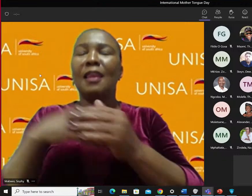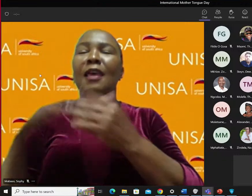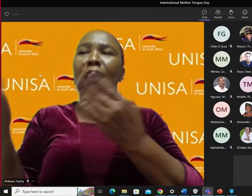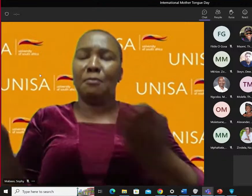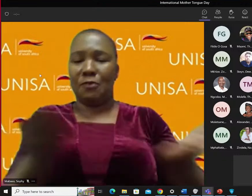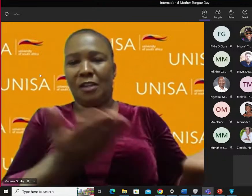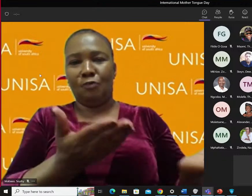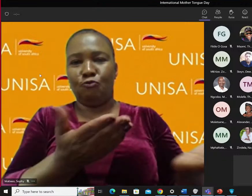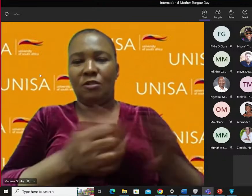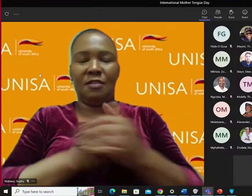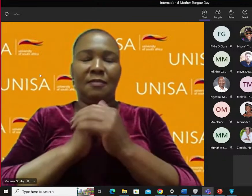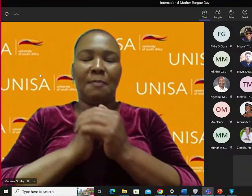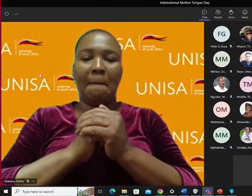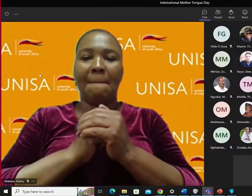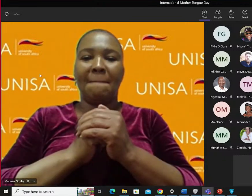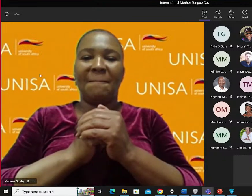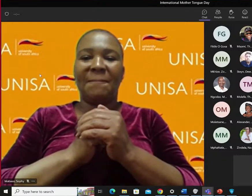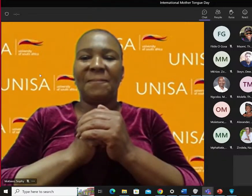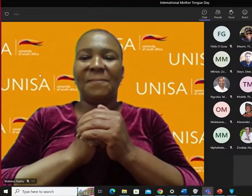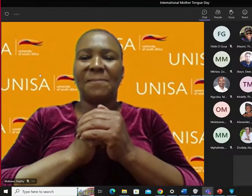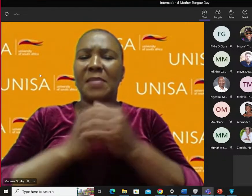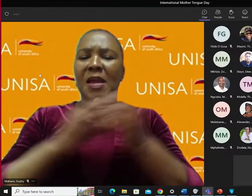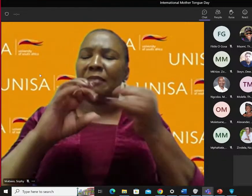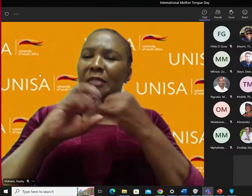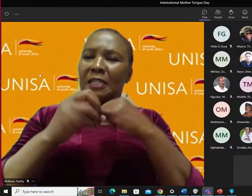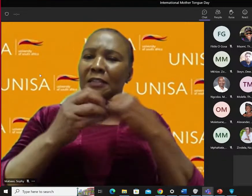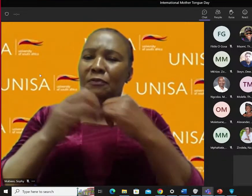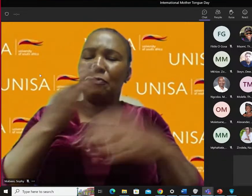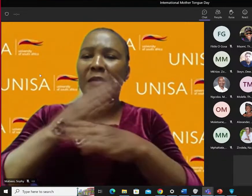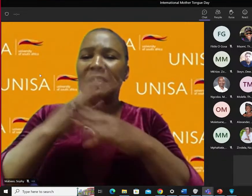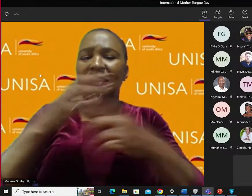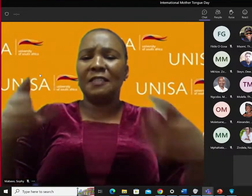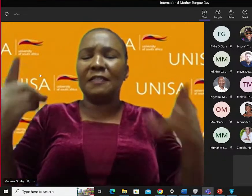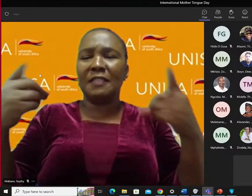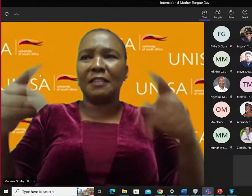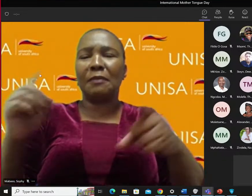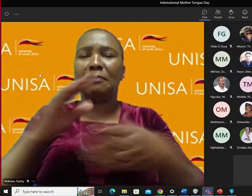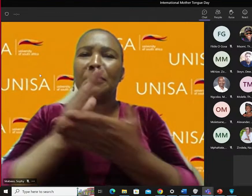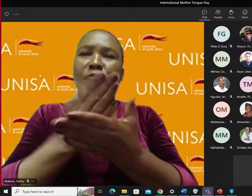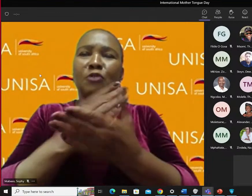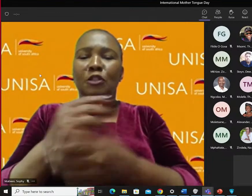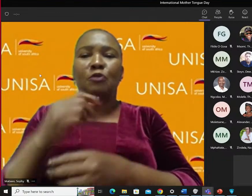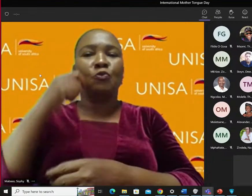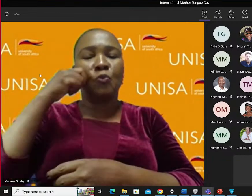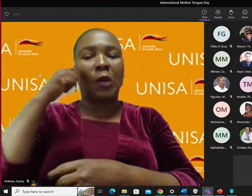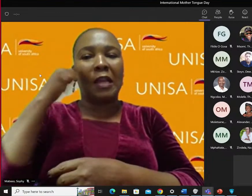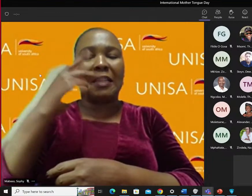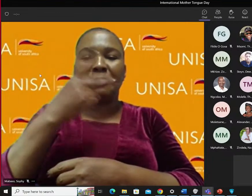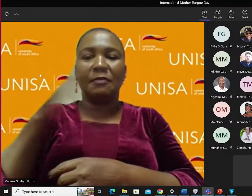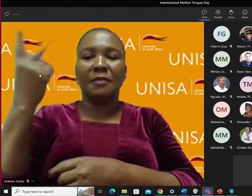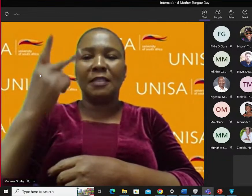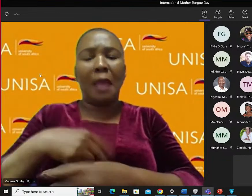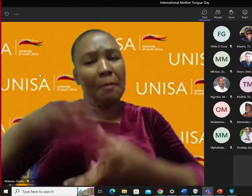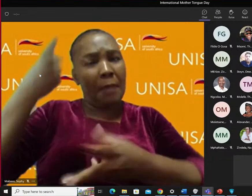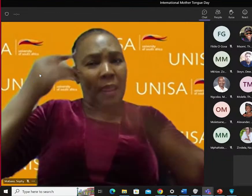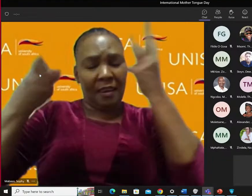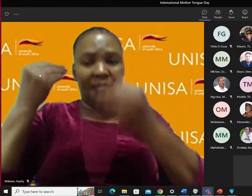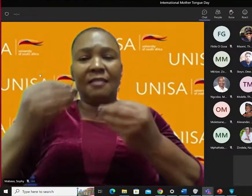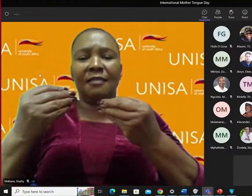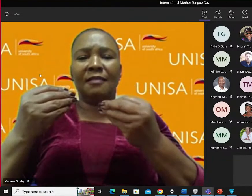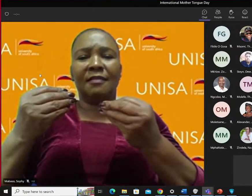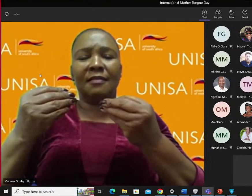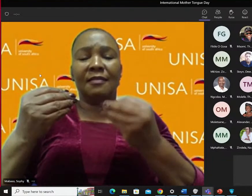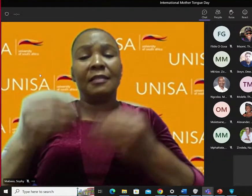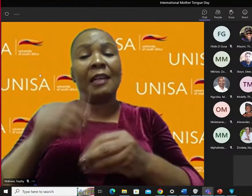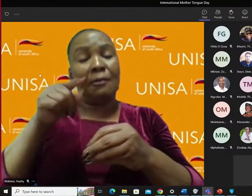lihamugetswi. I'm trying to make differences between Setswana and Sepedi. I'm learning. In those